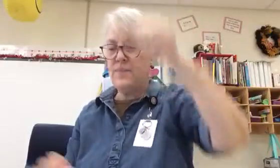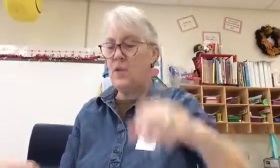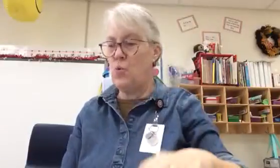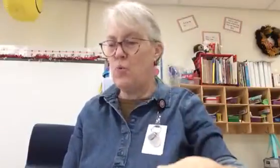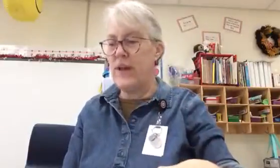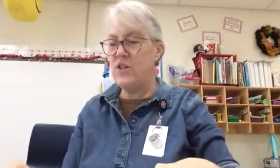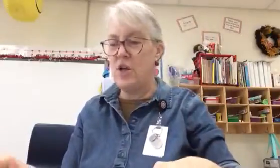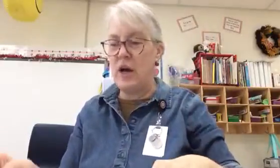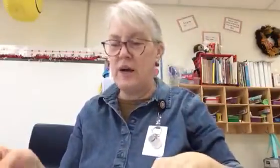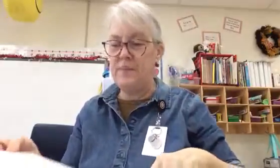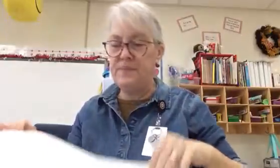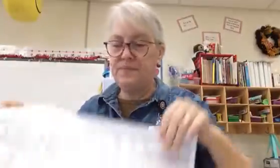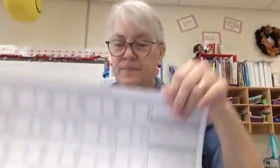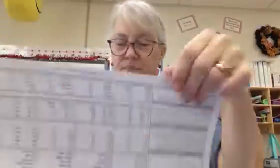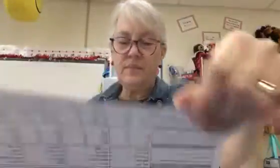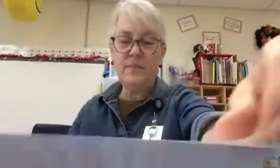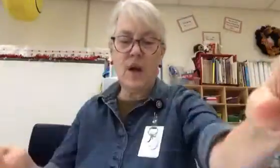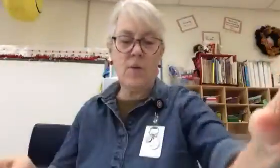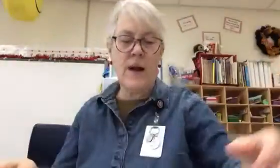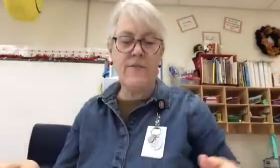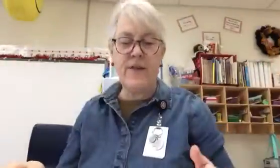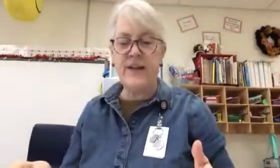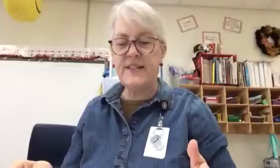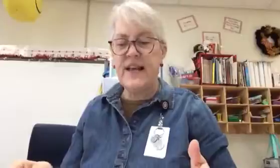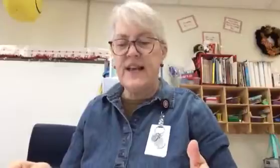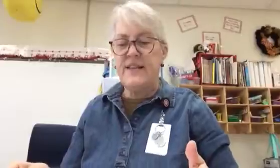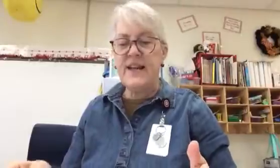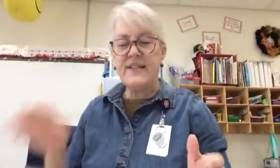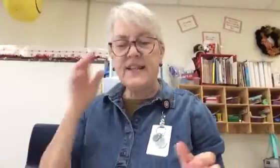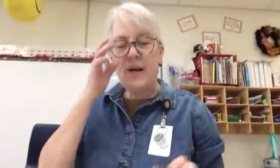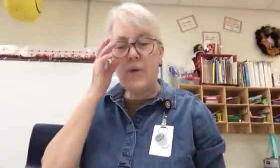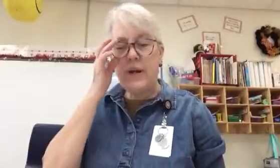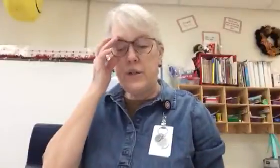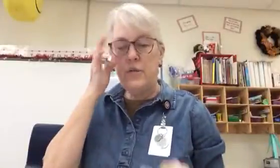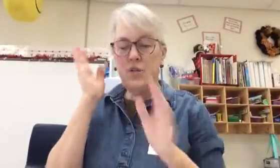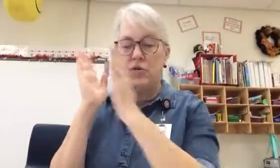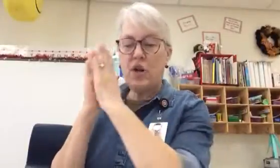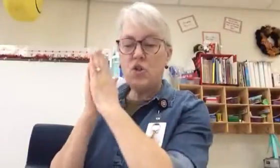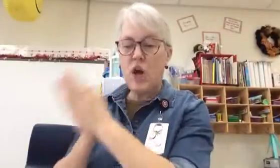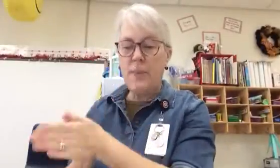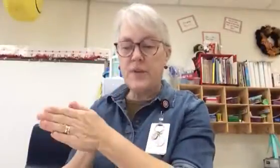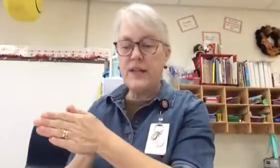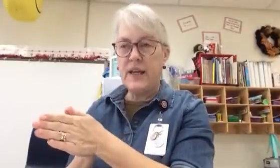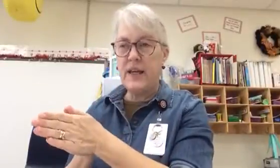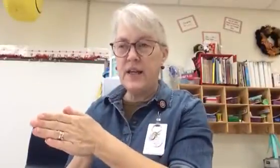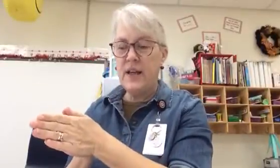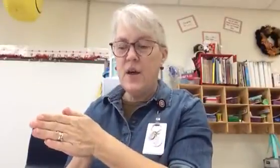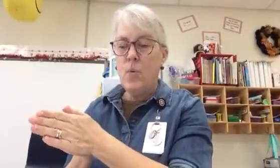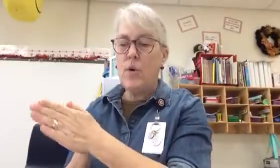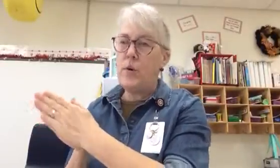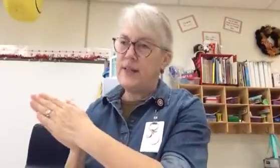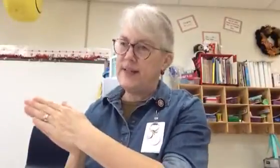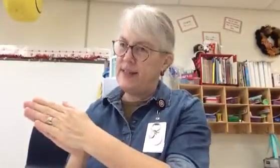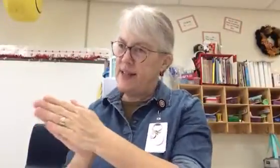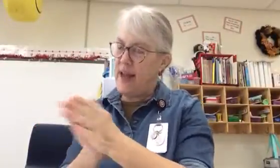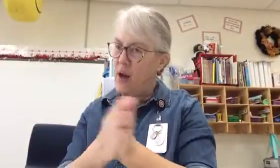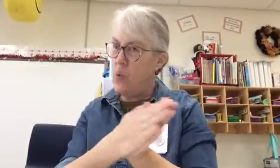Great job. All right, friends, the next thing that we're going to do is use our choppers again. We're going to say a